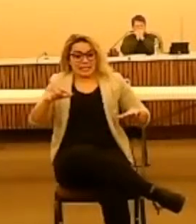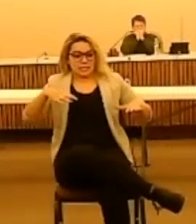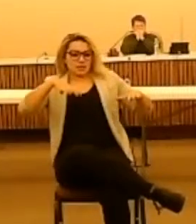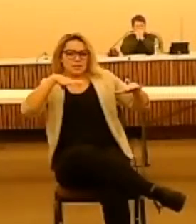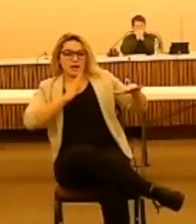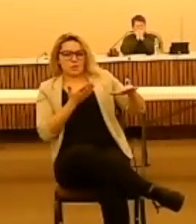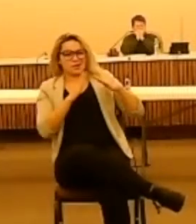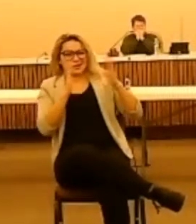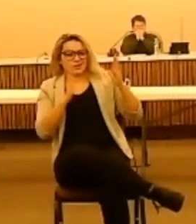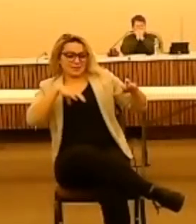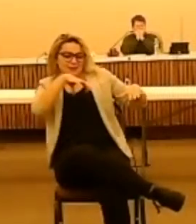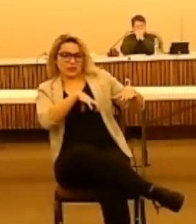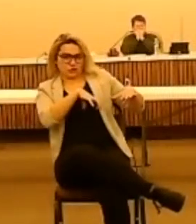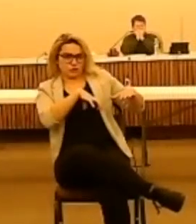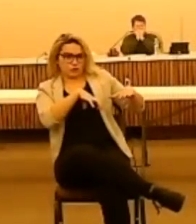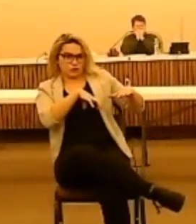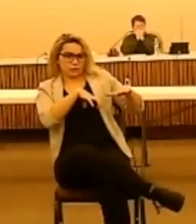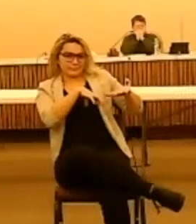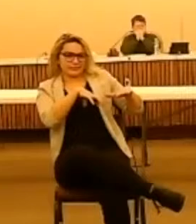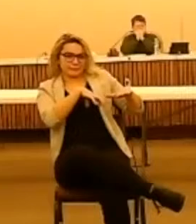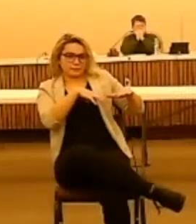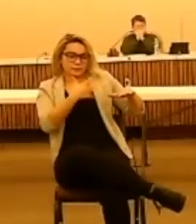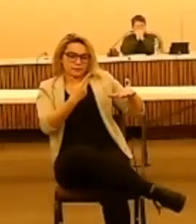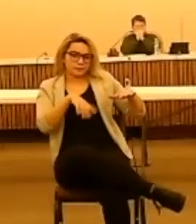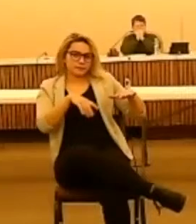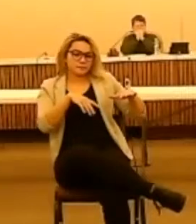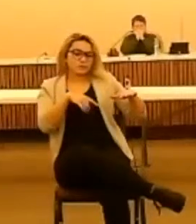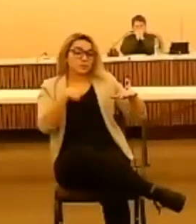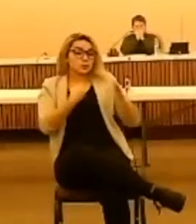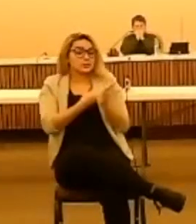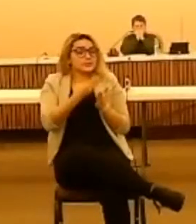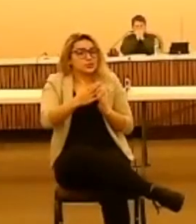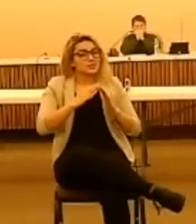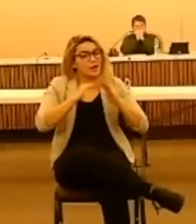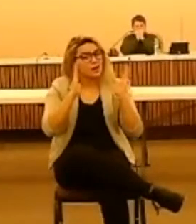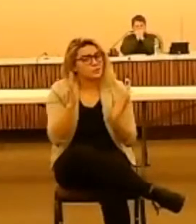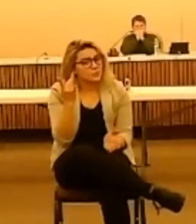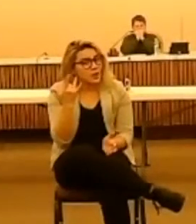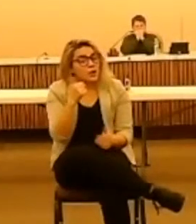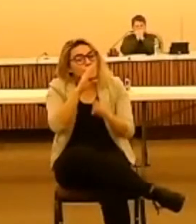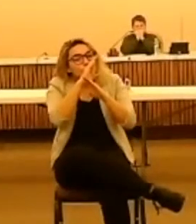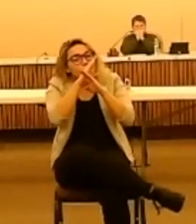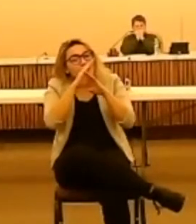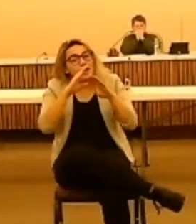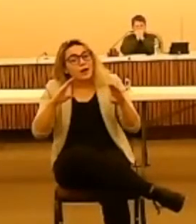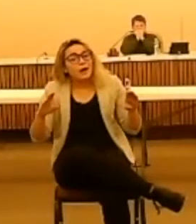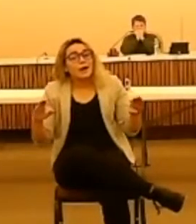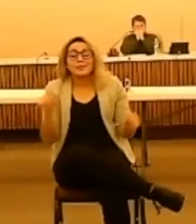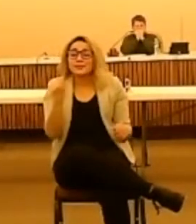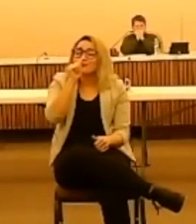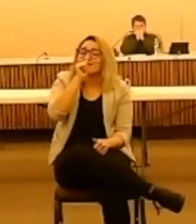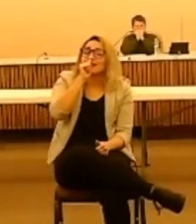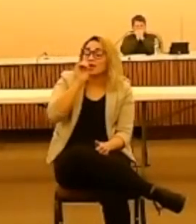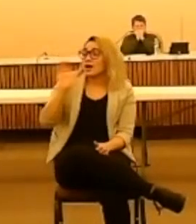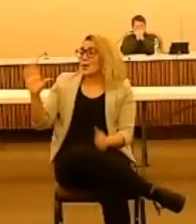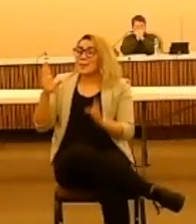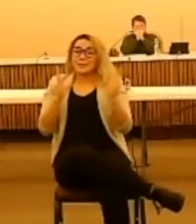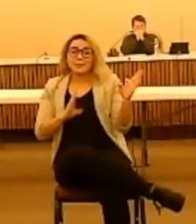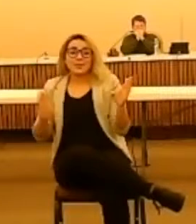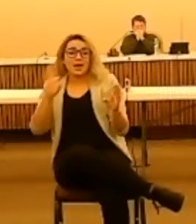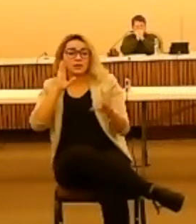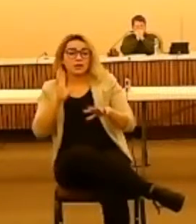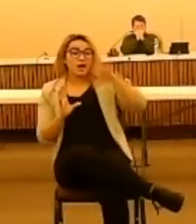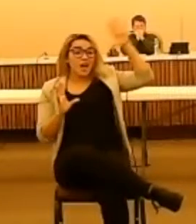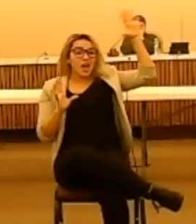We purchased the property for the quiet and private atmosphere, and the proposed plans will introduce light pollution,